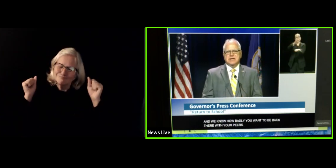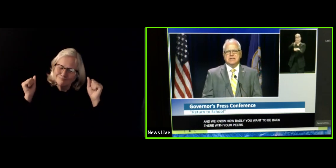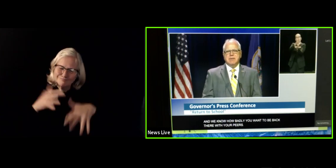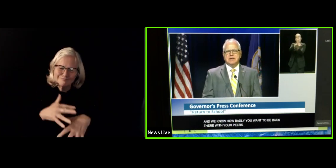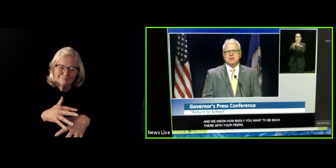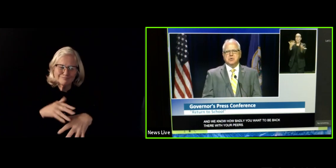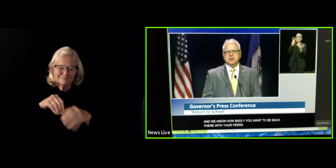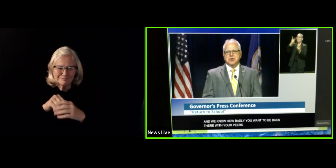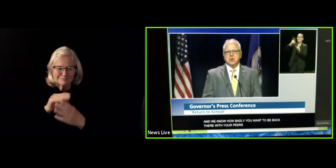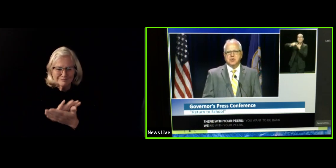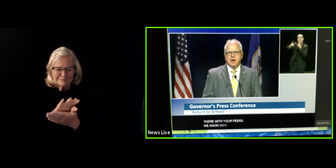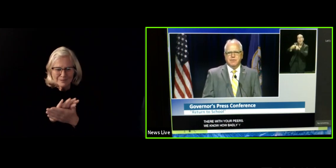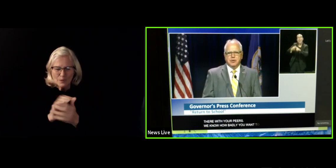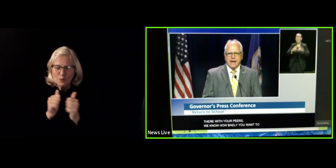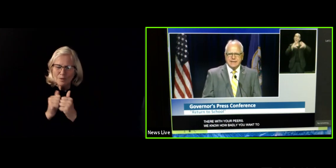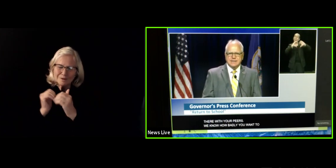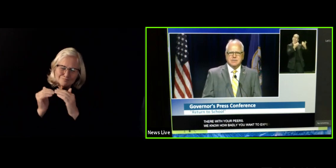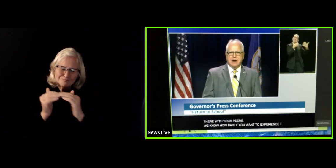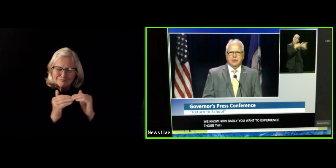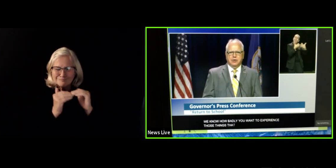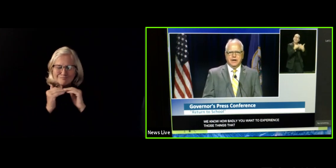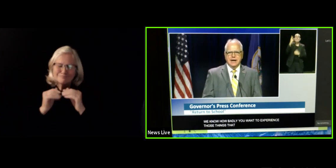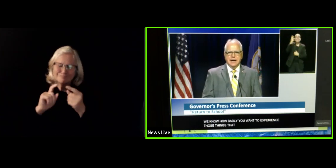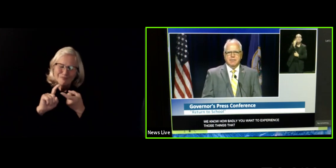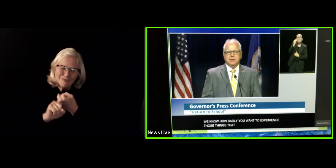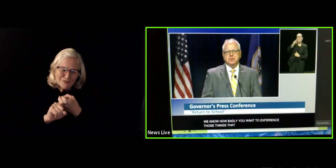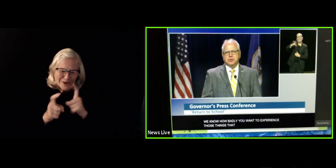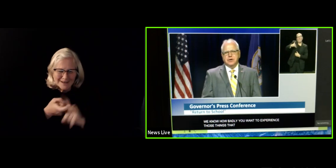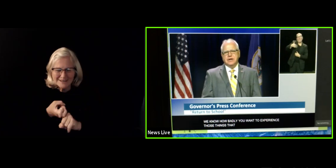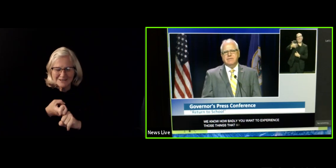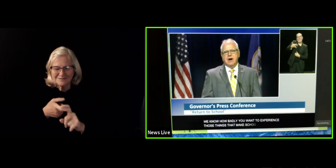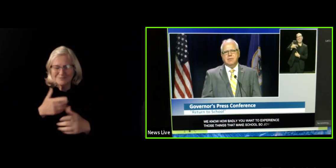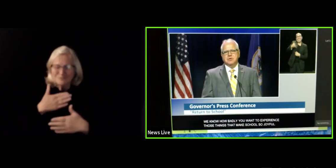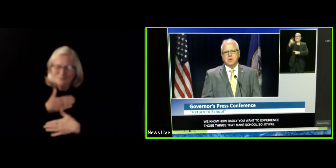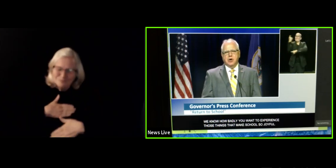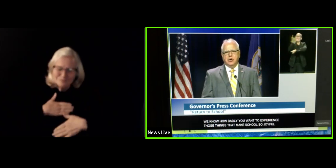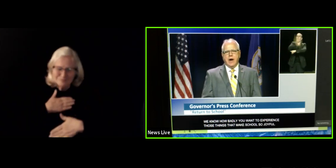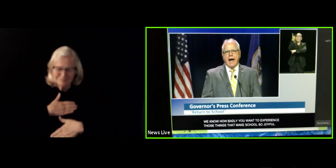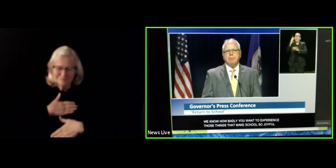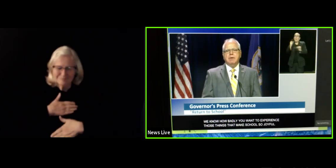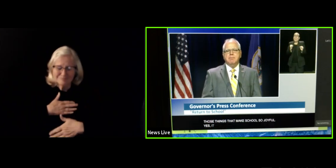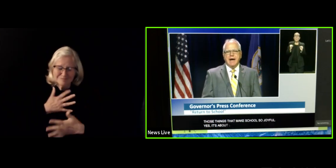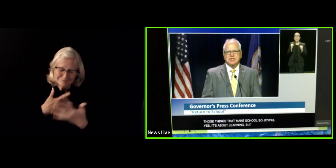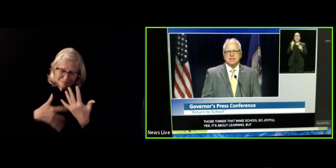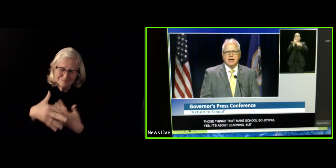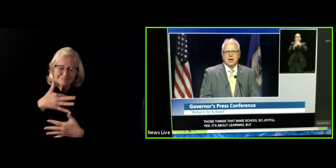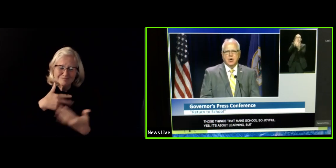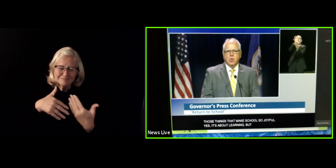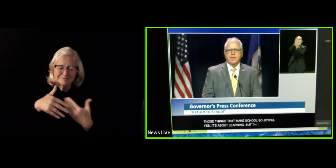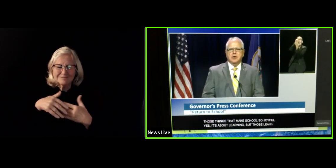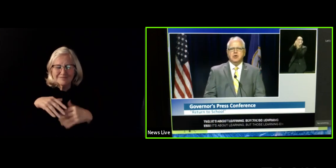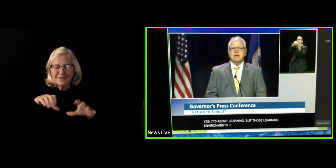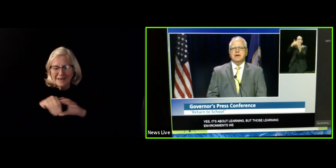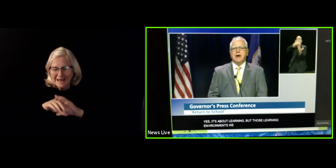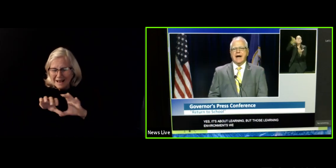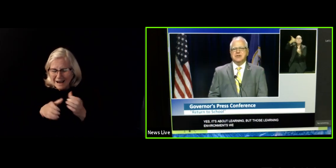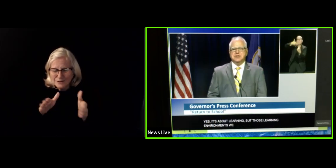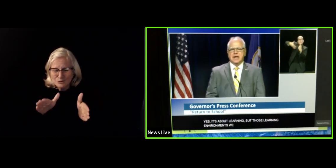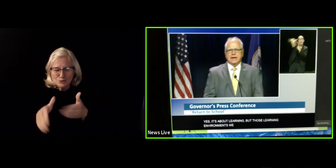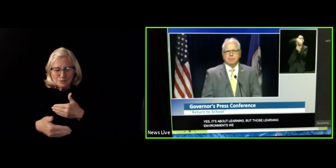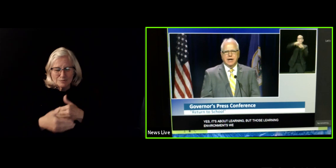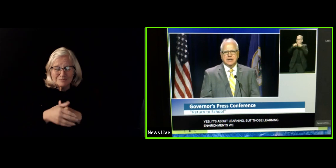things that make school so joyful. Yes, it's about learning, but those learning environments we all know happen best when there are human